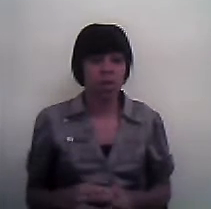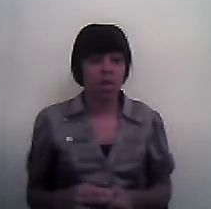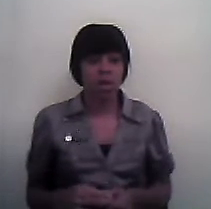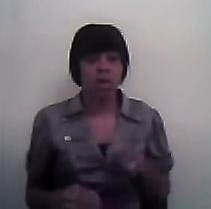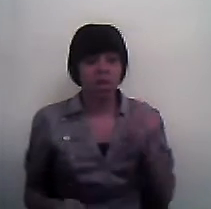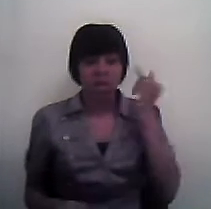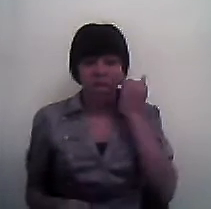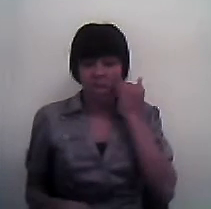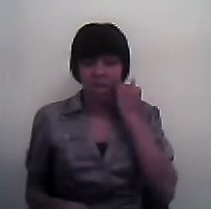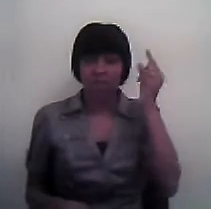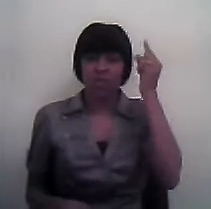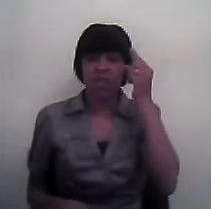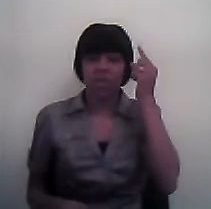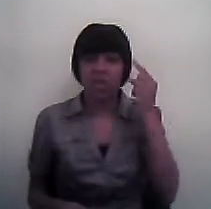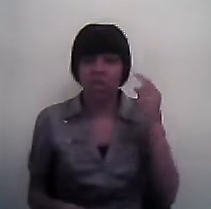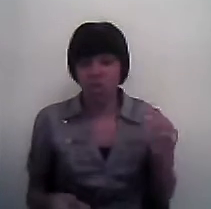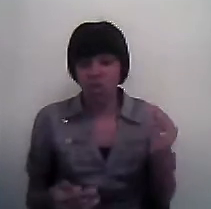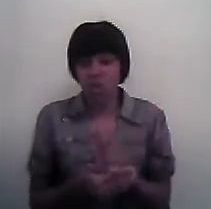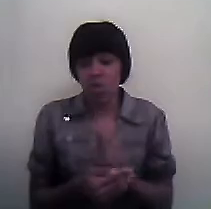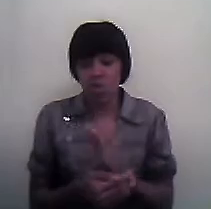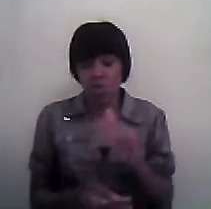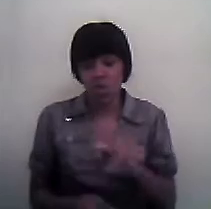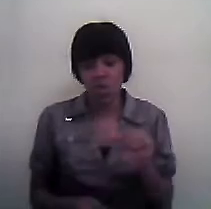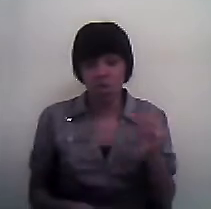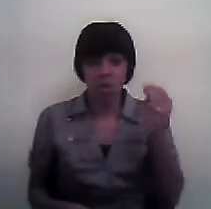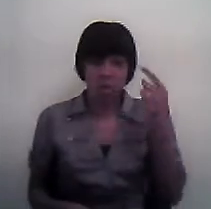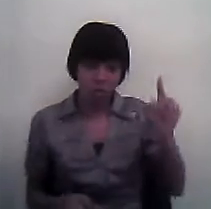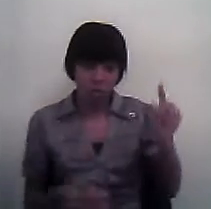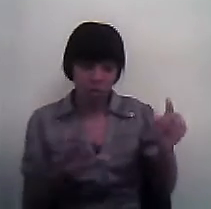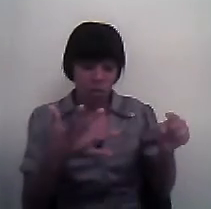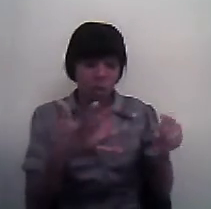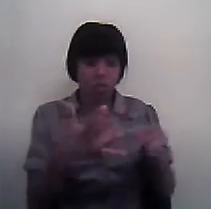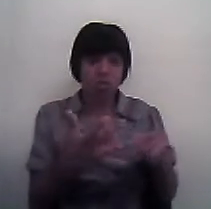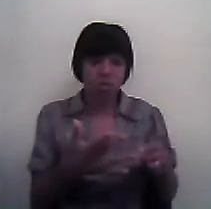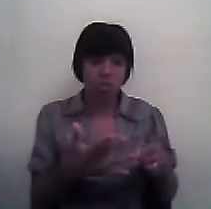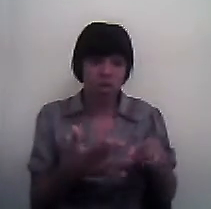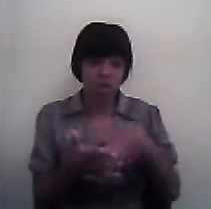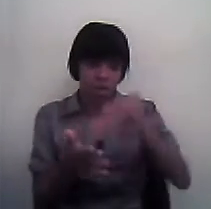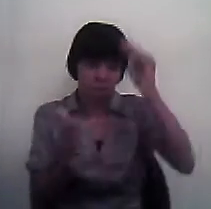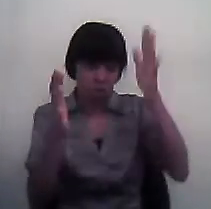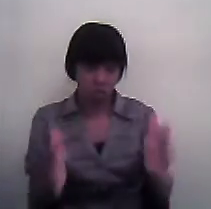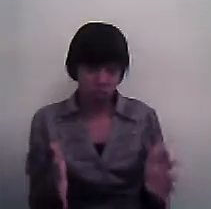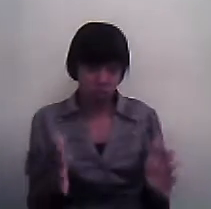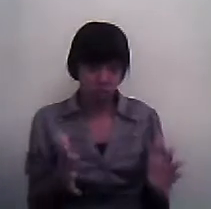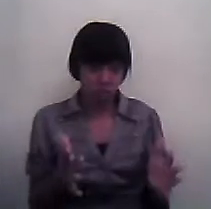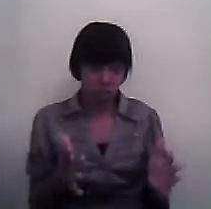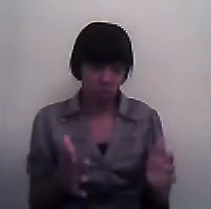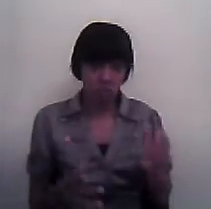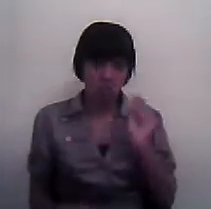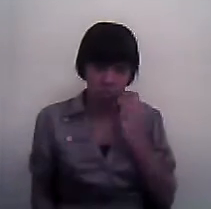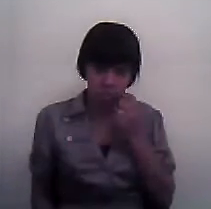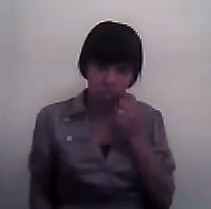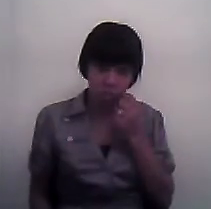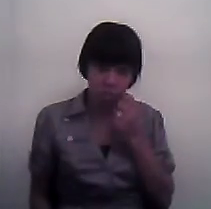level, you really get some kind of interesting projects. And so that's one thing I like to do with this reading class that I teach.